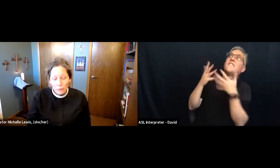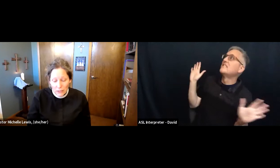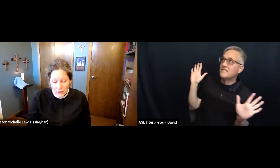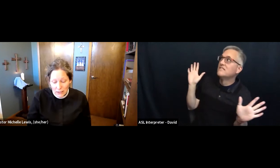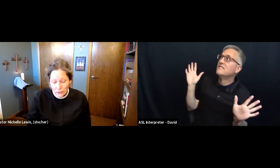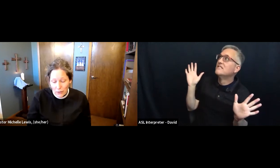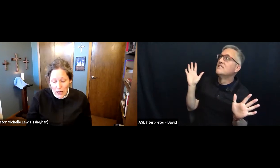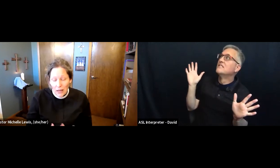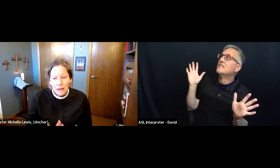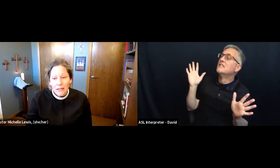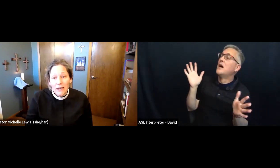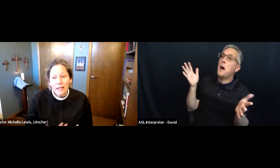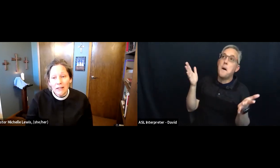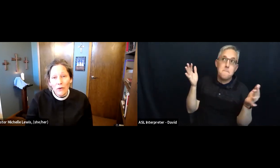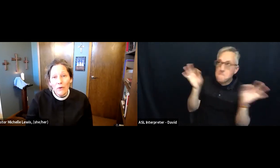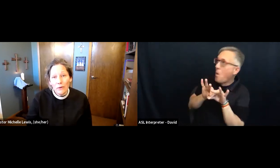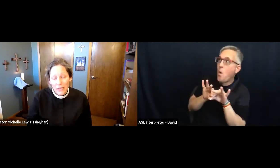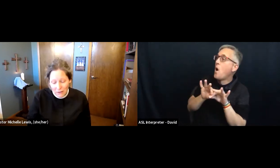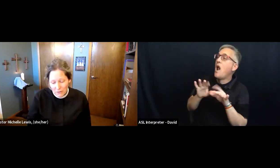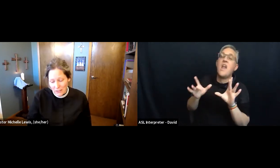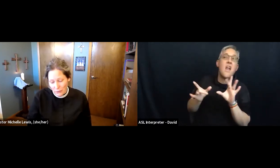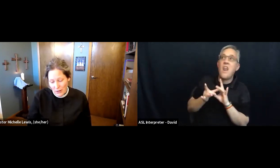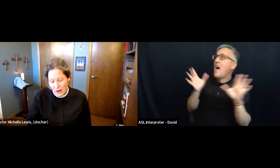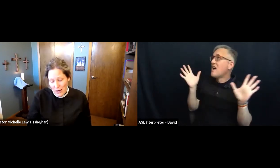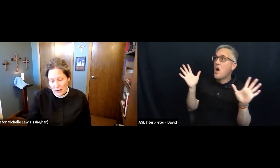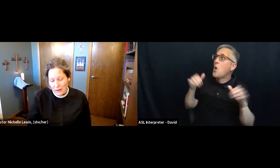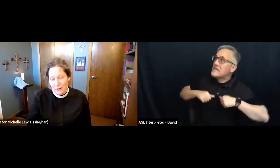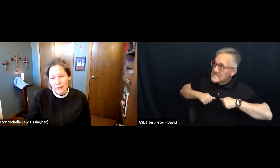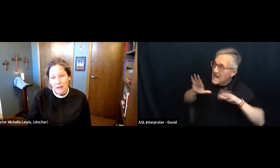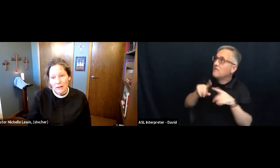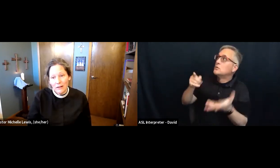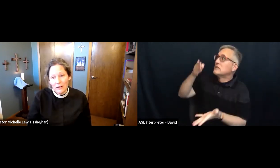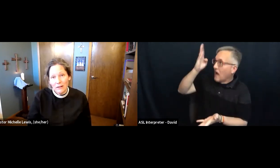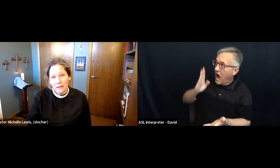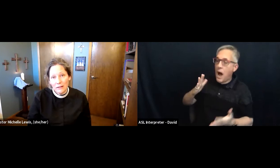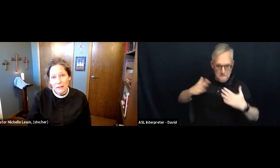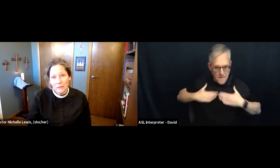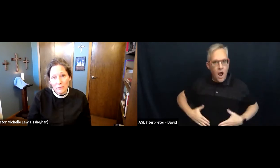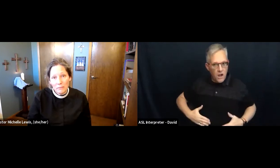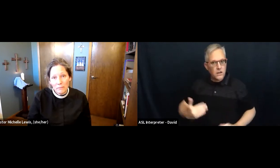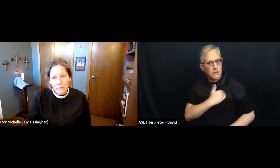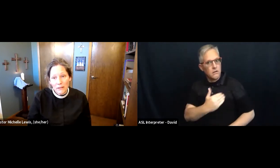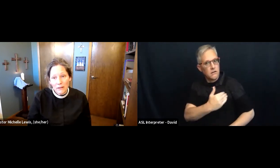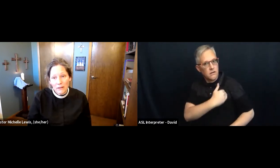Instead, you need to let it go. Give it to God.